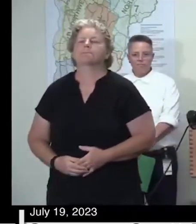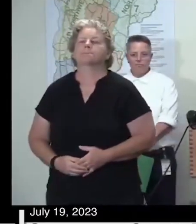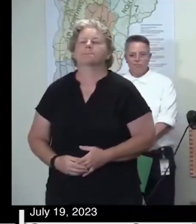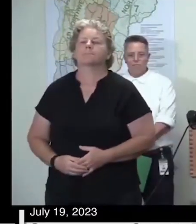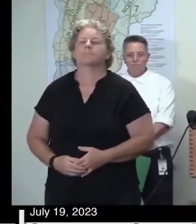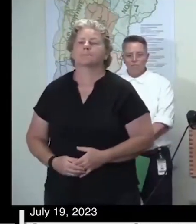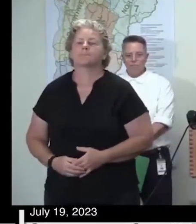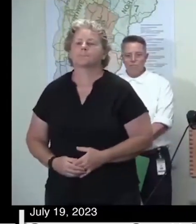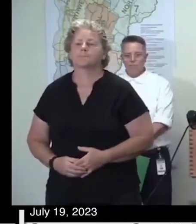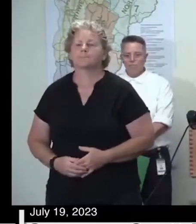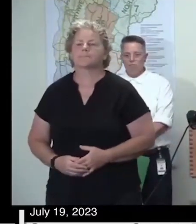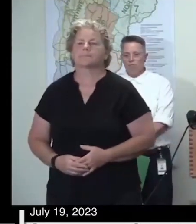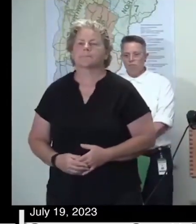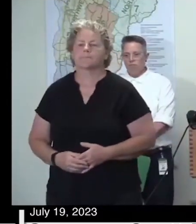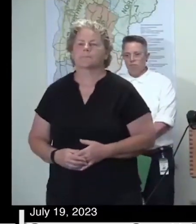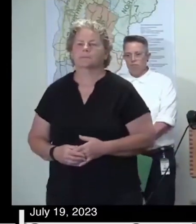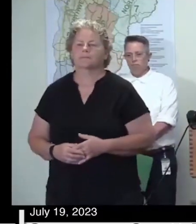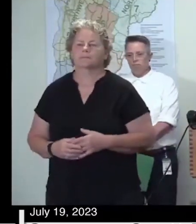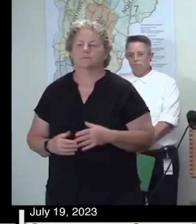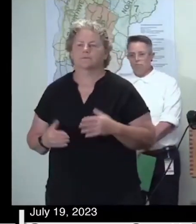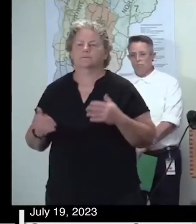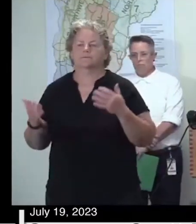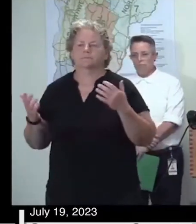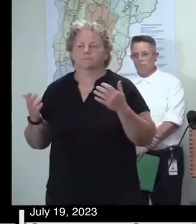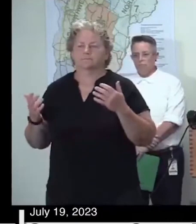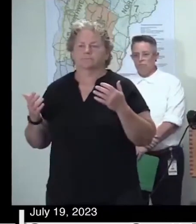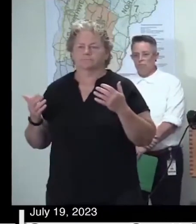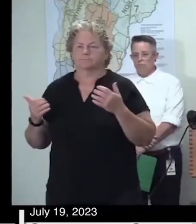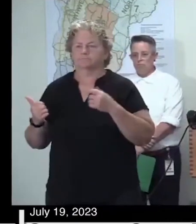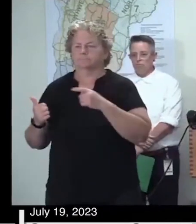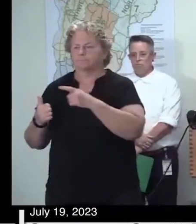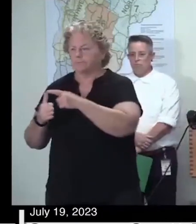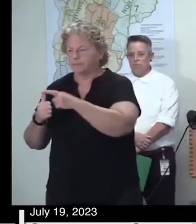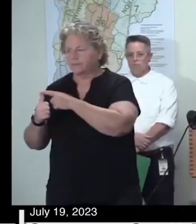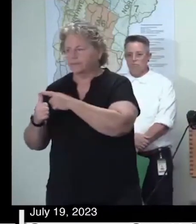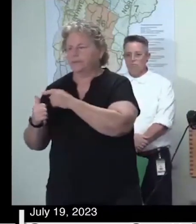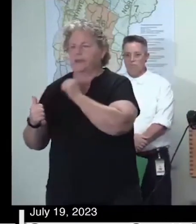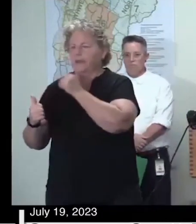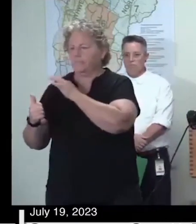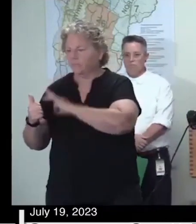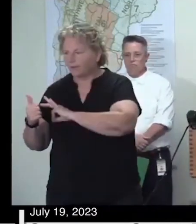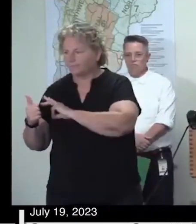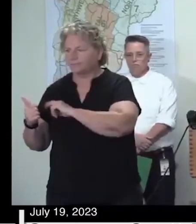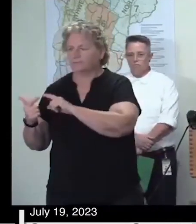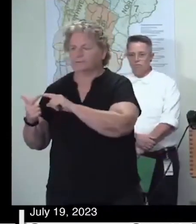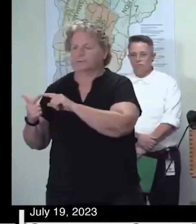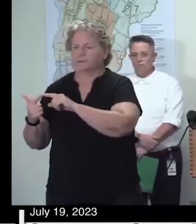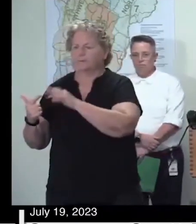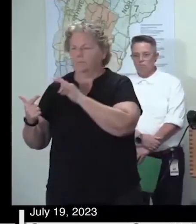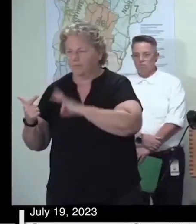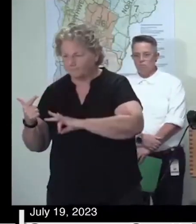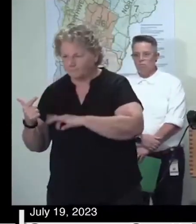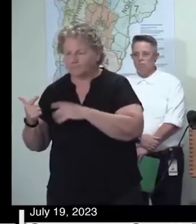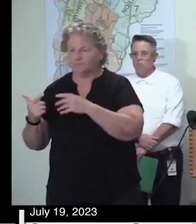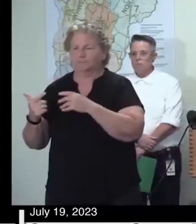entities, to ensure we're coordinating and doing as much as we can to help people through